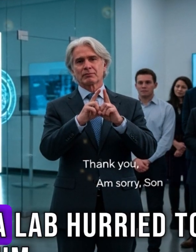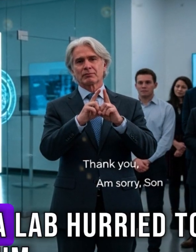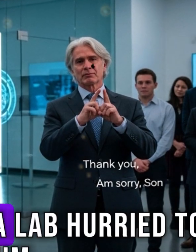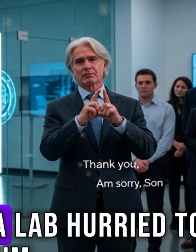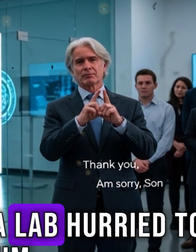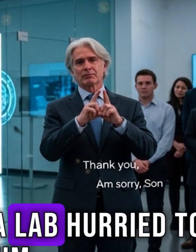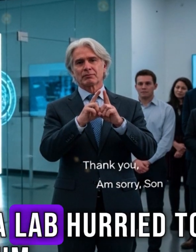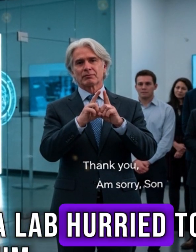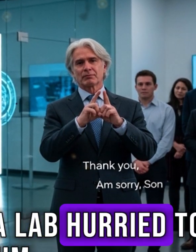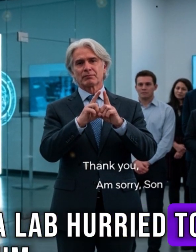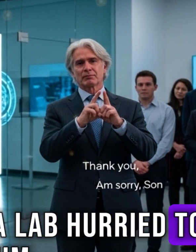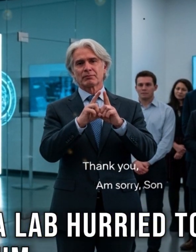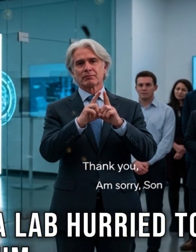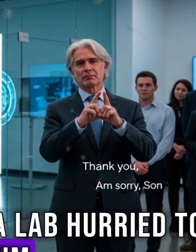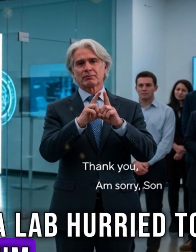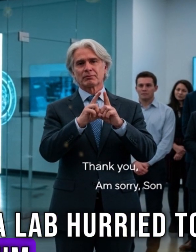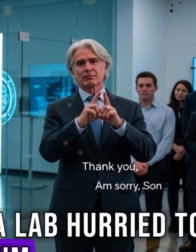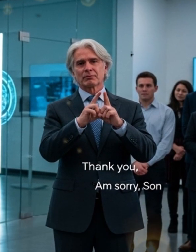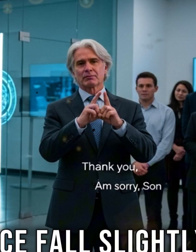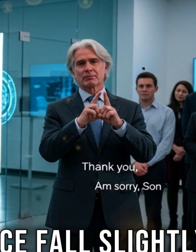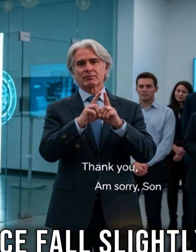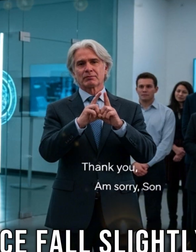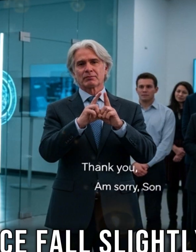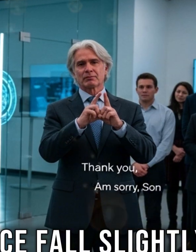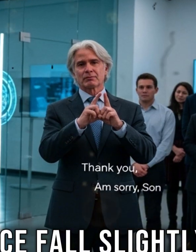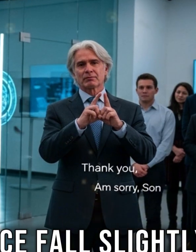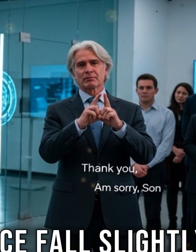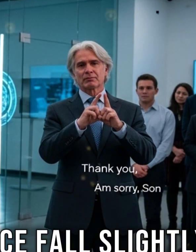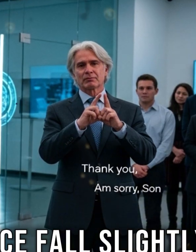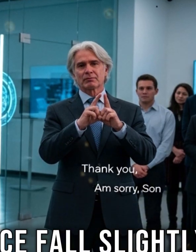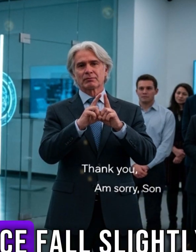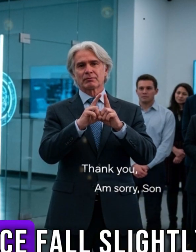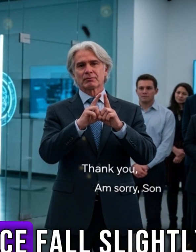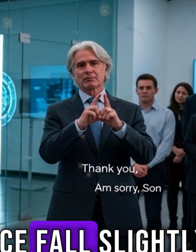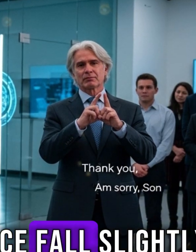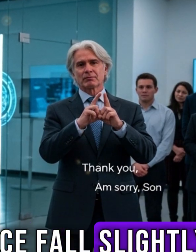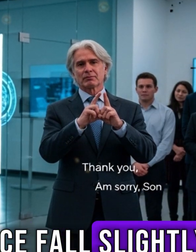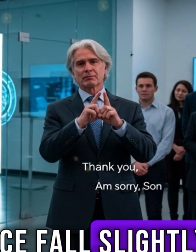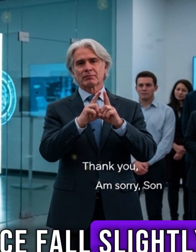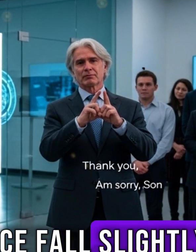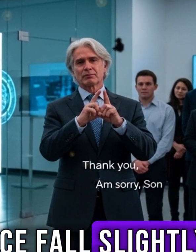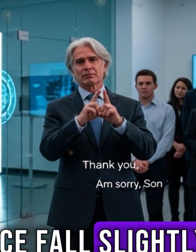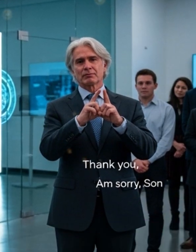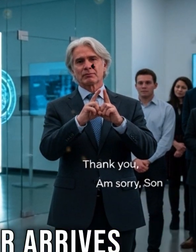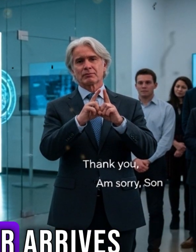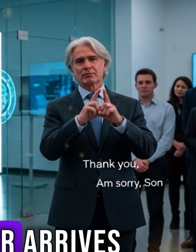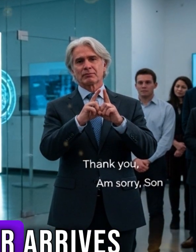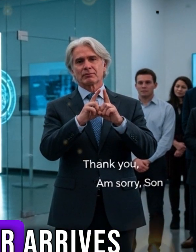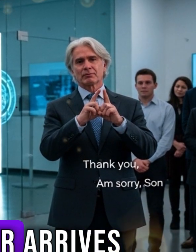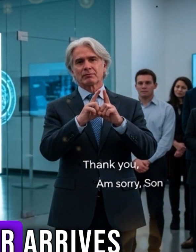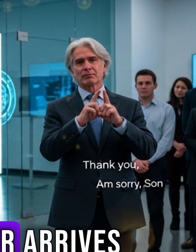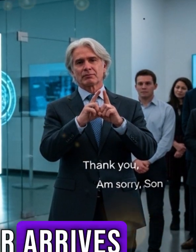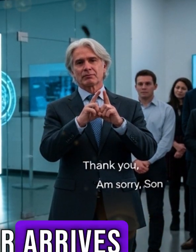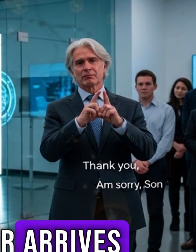media lab hurried to greet him. Alara saw Julian's face fall slightly. The benefactor